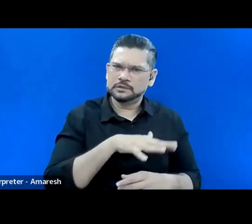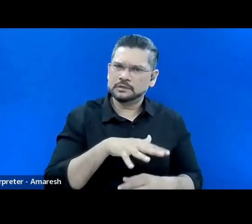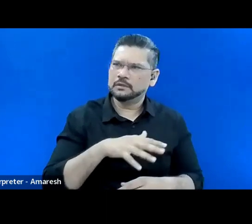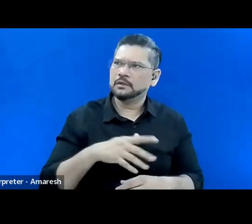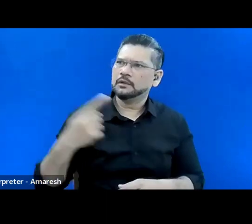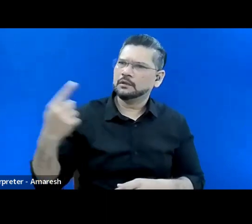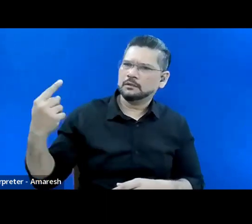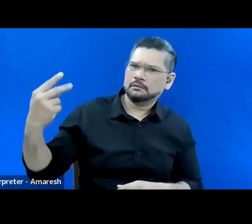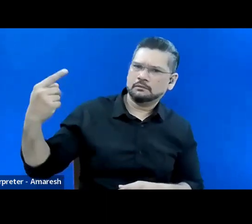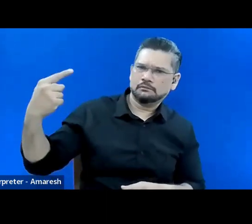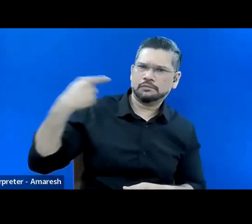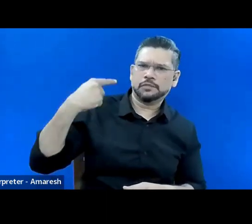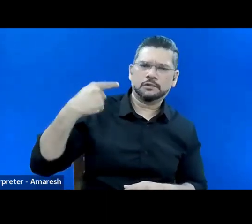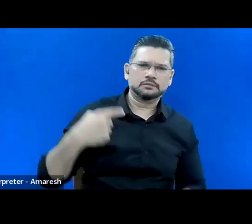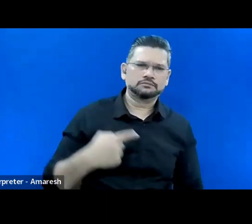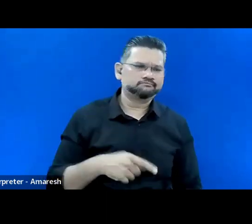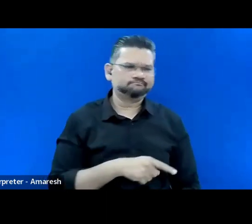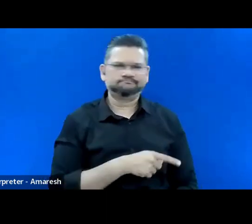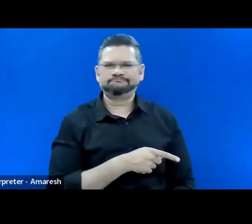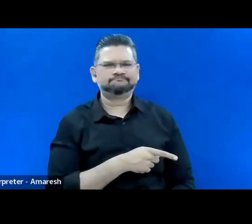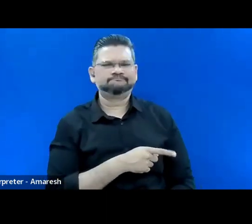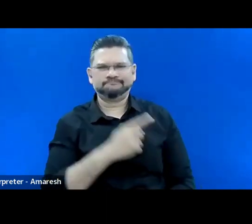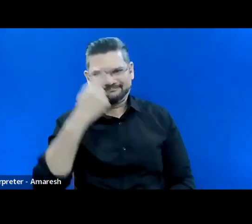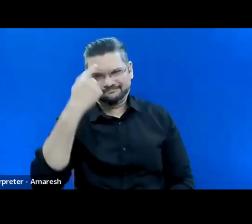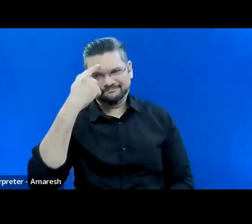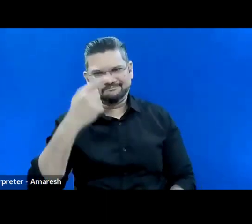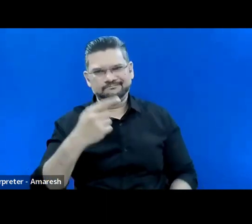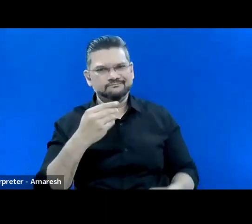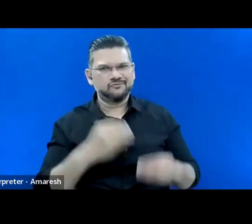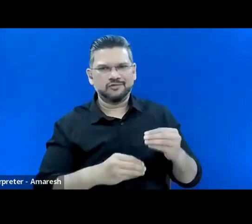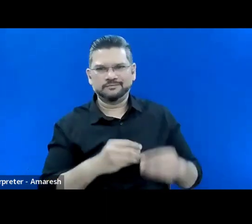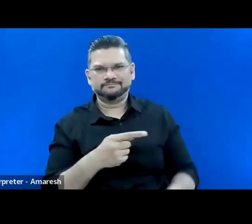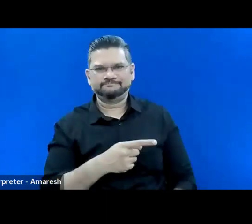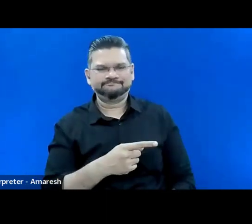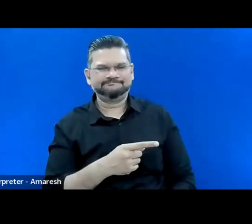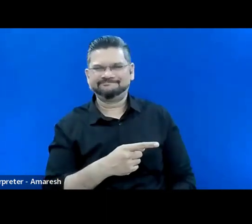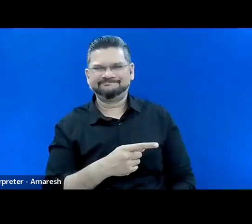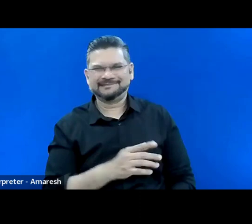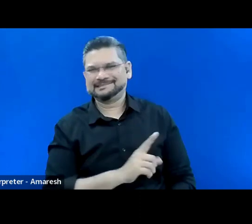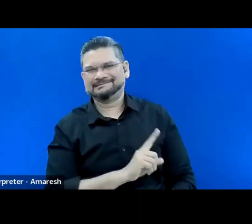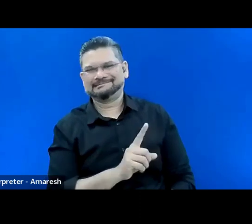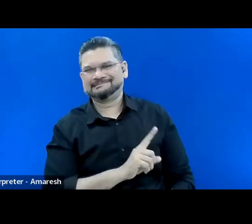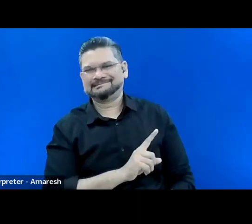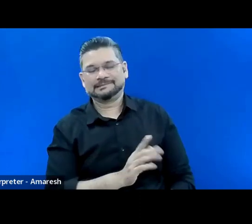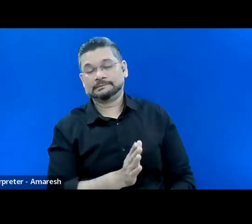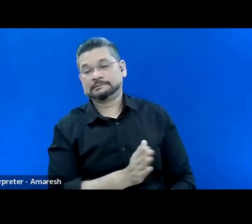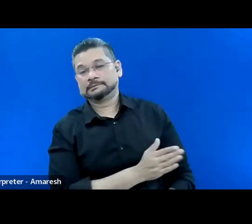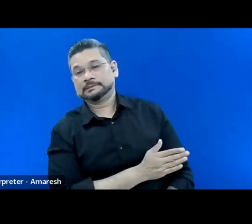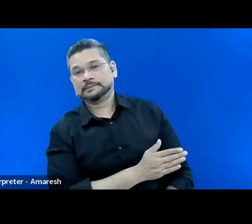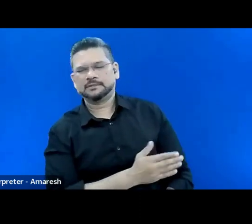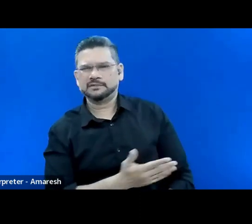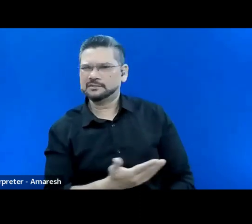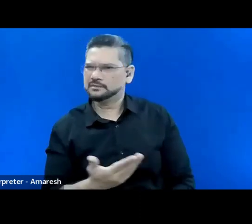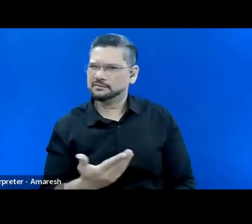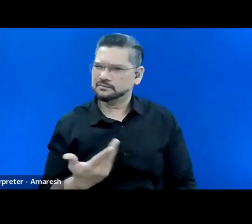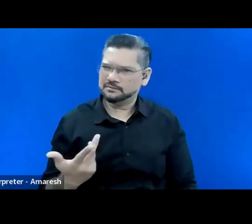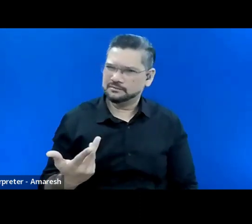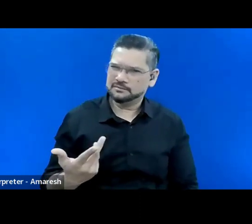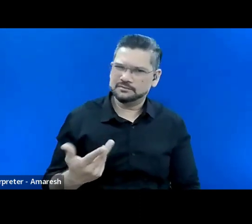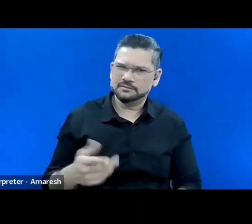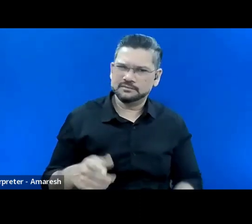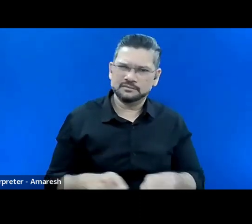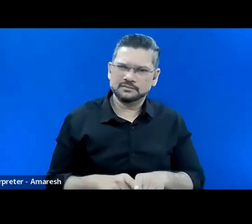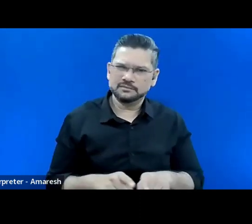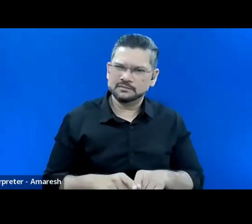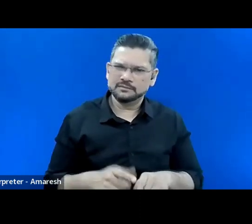mental health condition in order to discredit me, you know, to go around to other victims who also, women in particular, who live with mental health conditions,